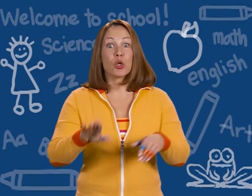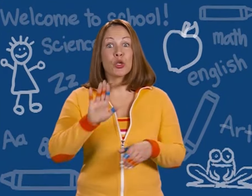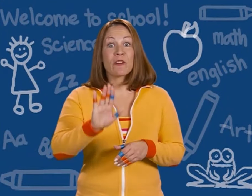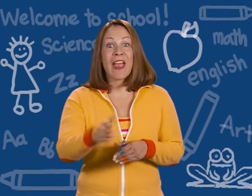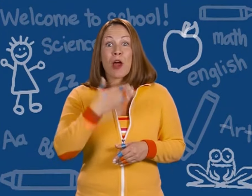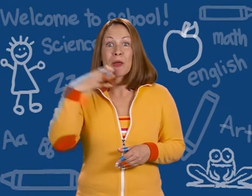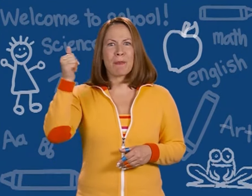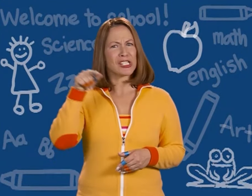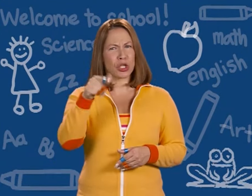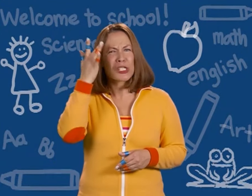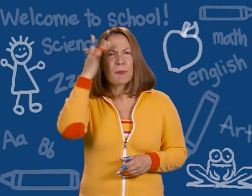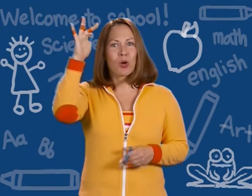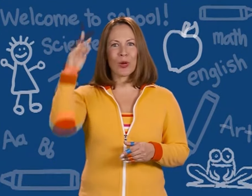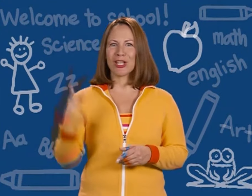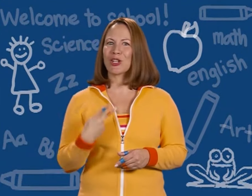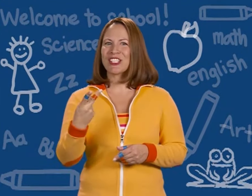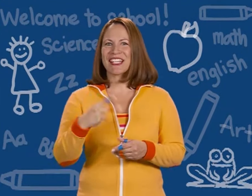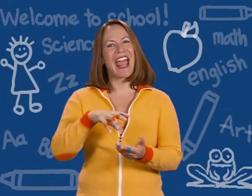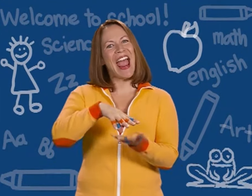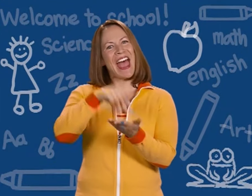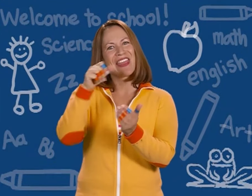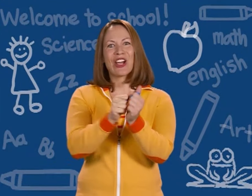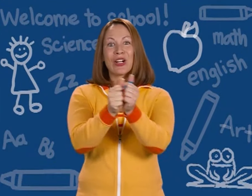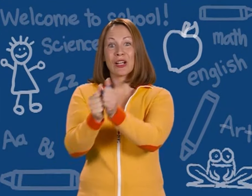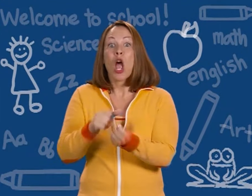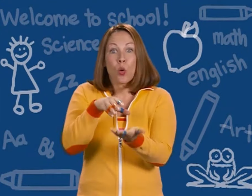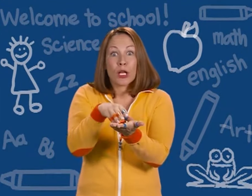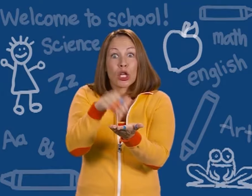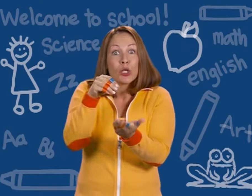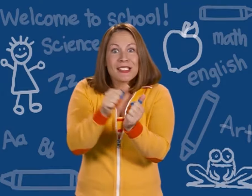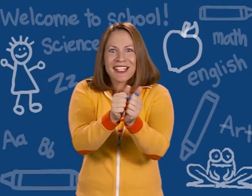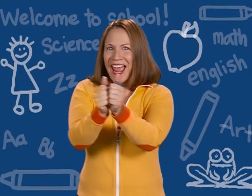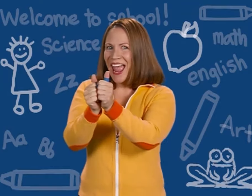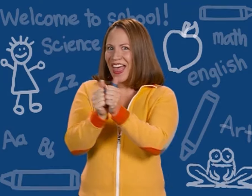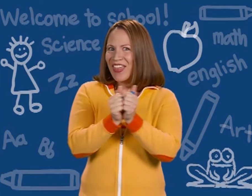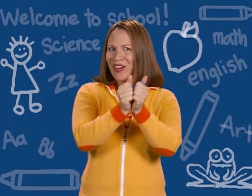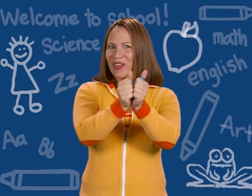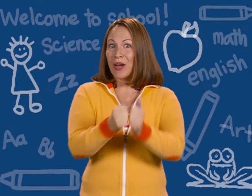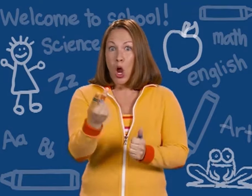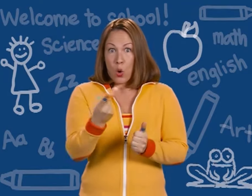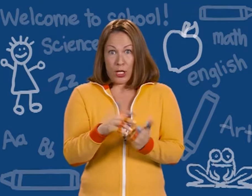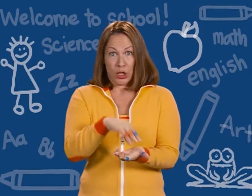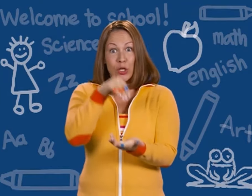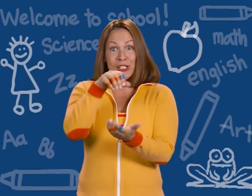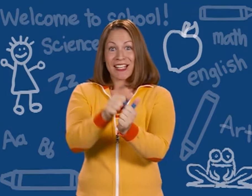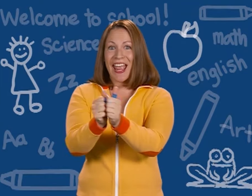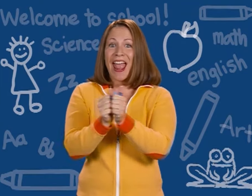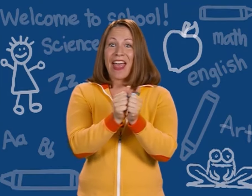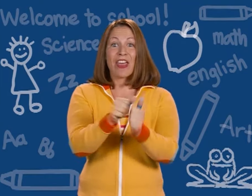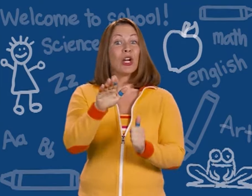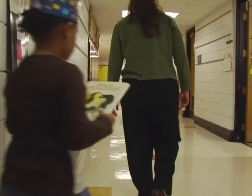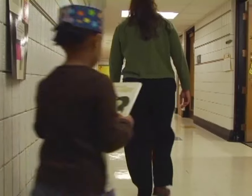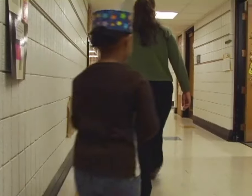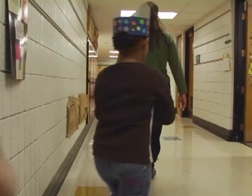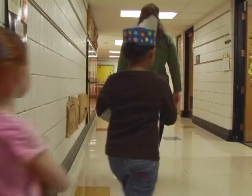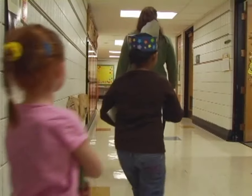to do your very best. You're smart. We'll learn together. We'll learn together. We'll learn together. Remember to